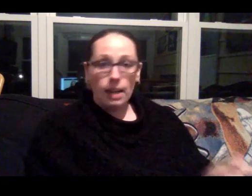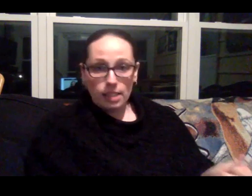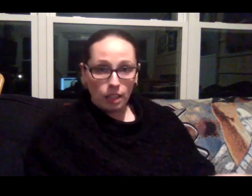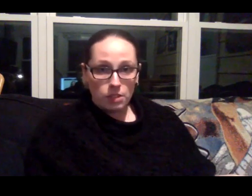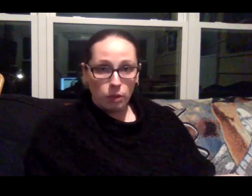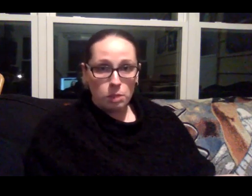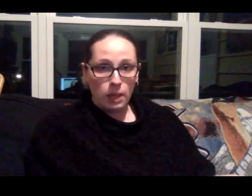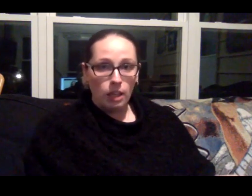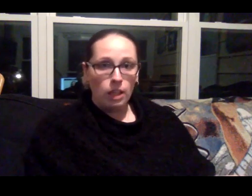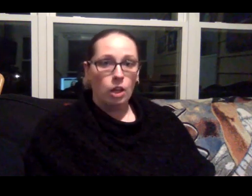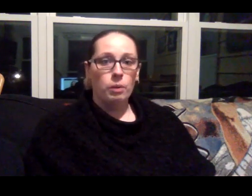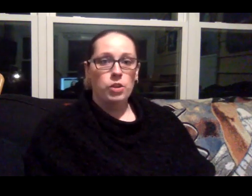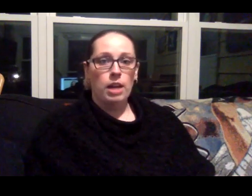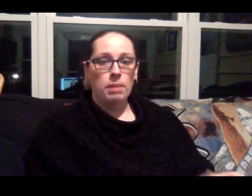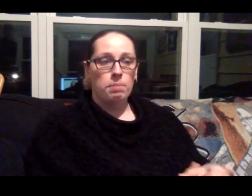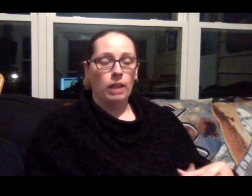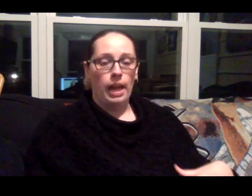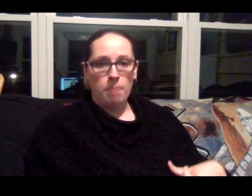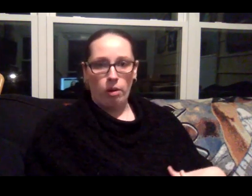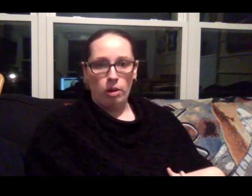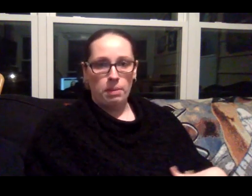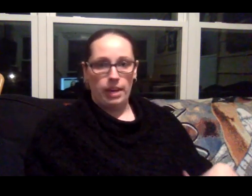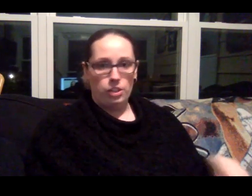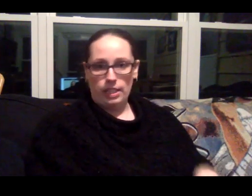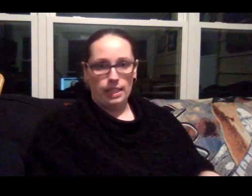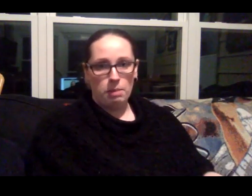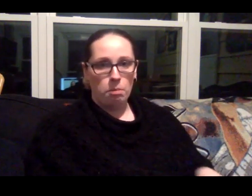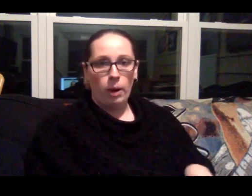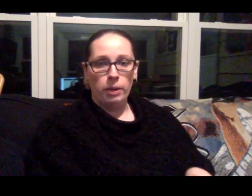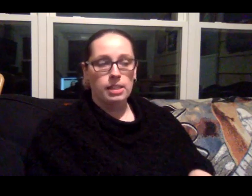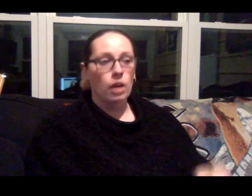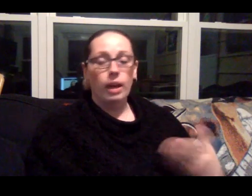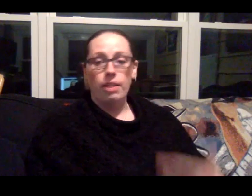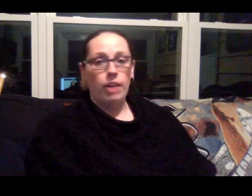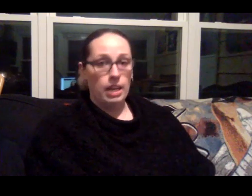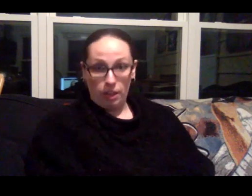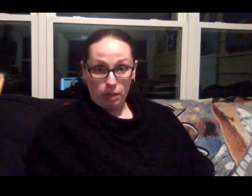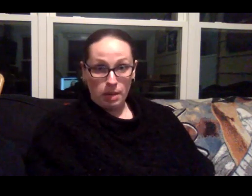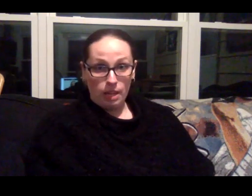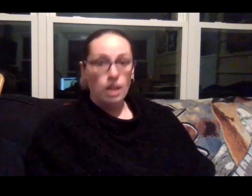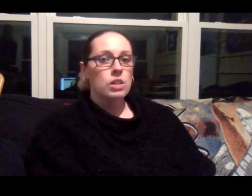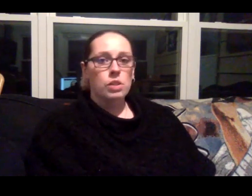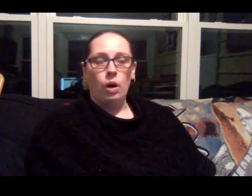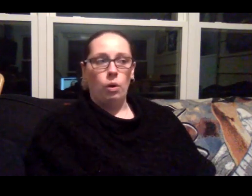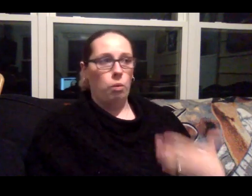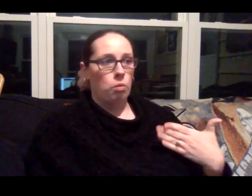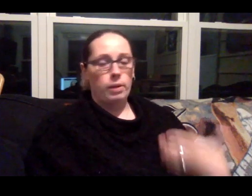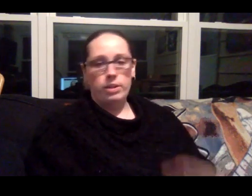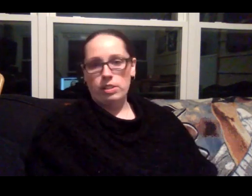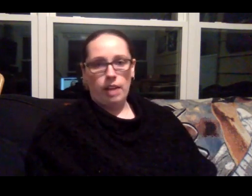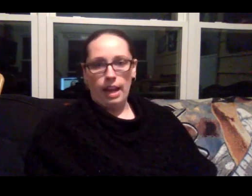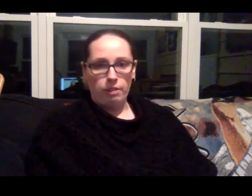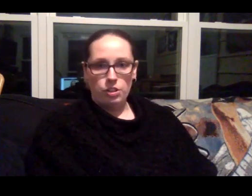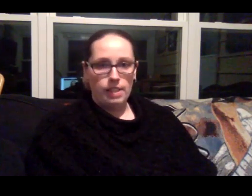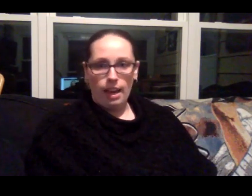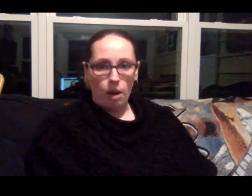on our boxing gloves, so to speak, you know, we try to be polite about it, but then it just gets to be the point where it's like, okay, they're not hearing me. So we